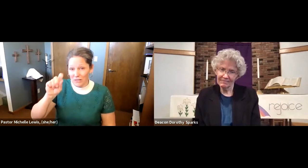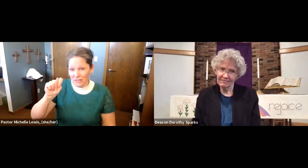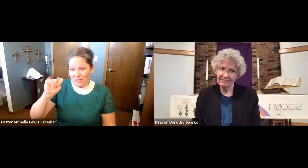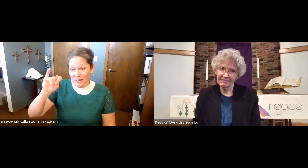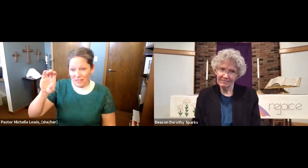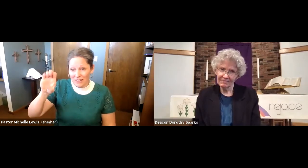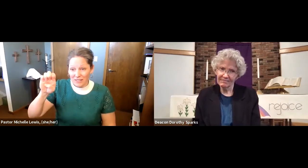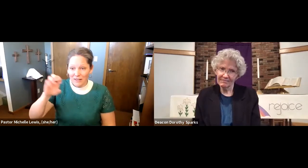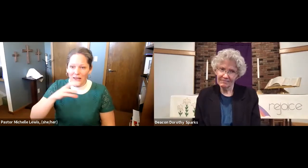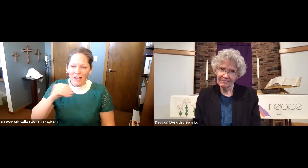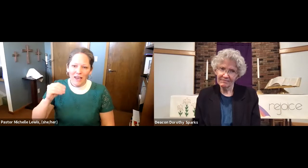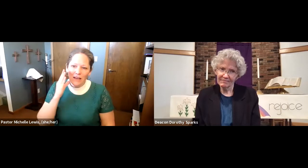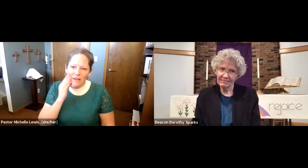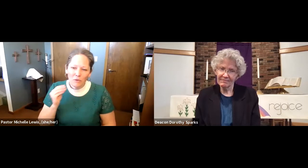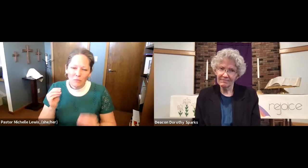and more loving.